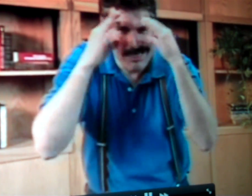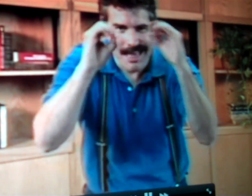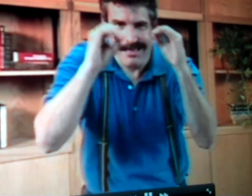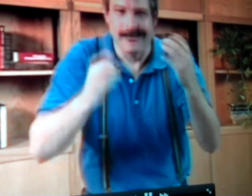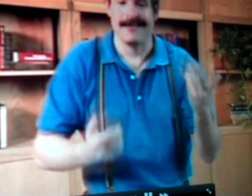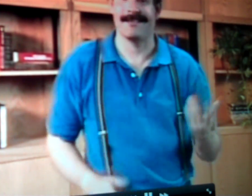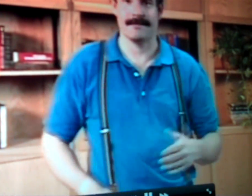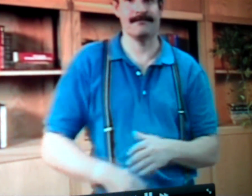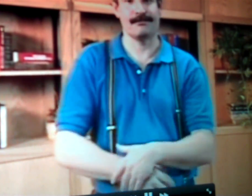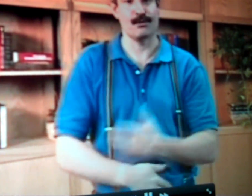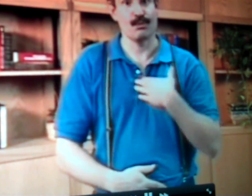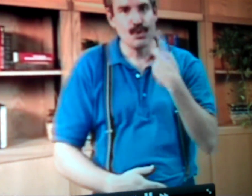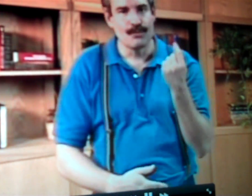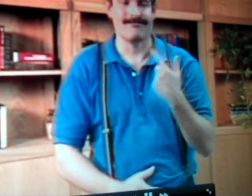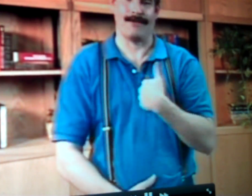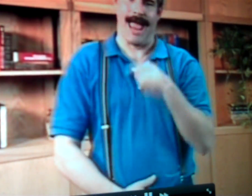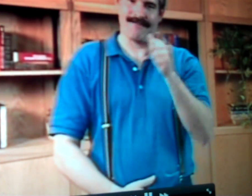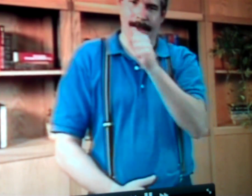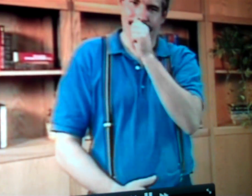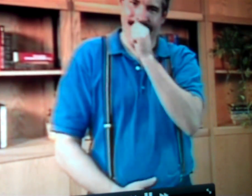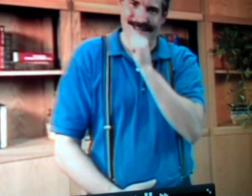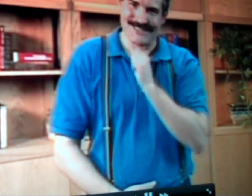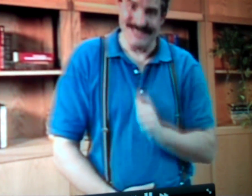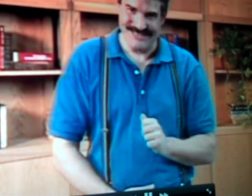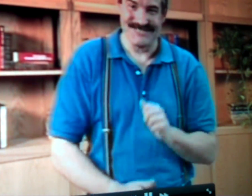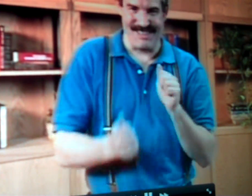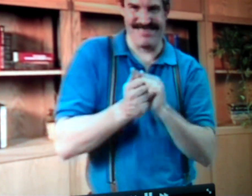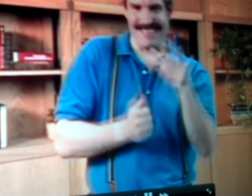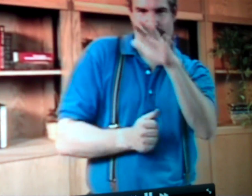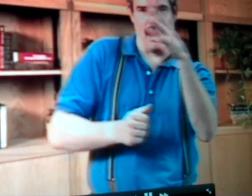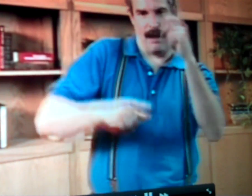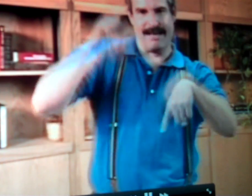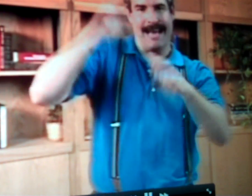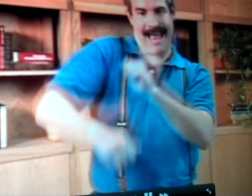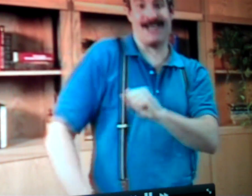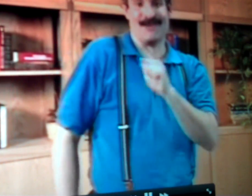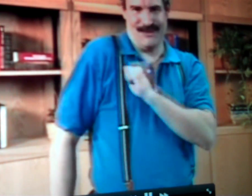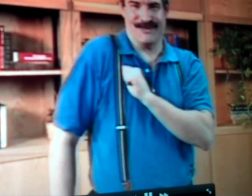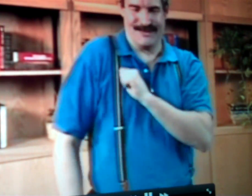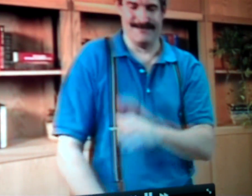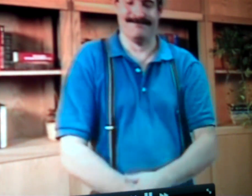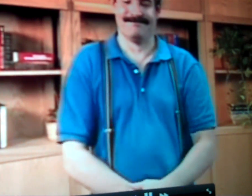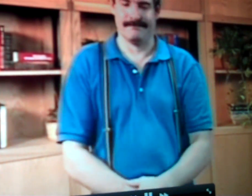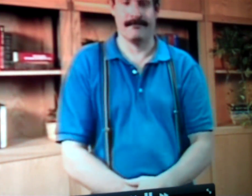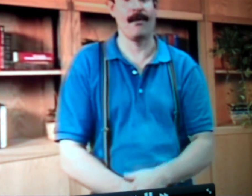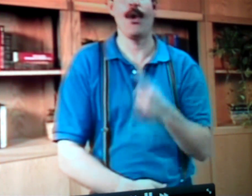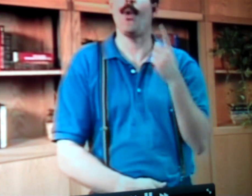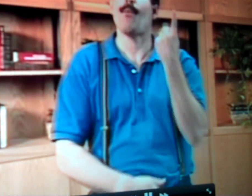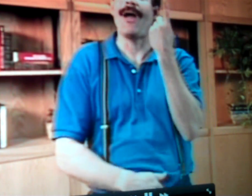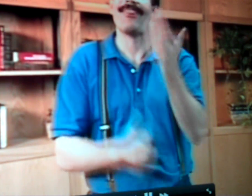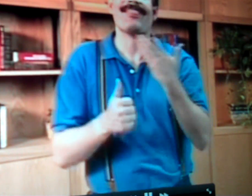It was a very urban area, and I realized that no one there knew anything about deafness or deaf